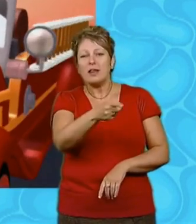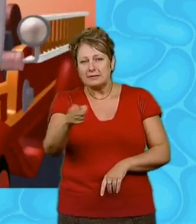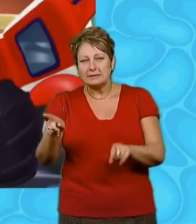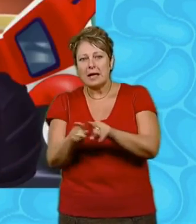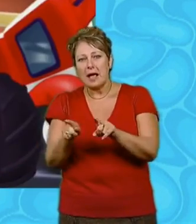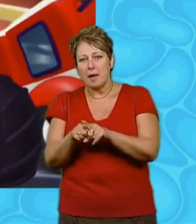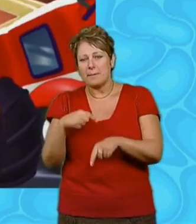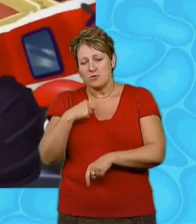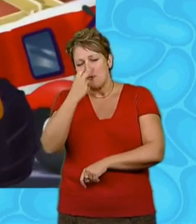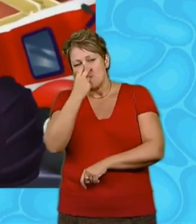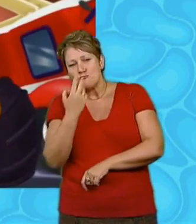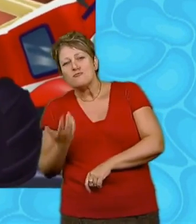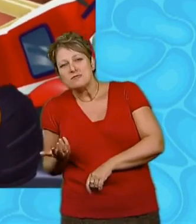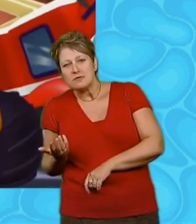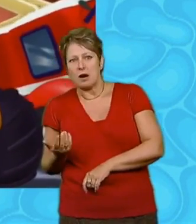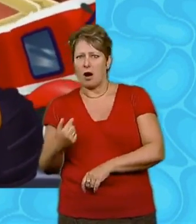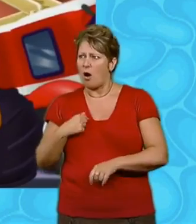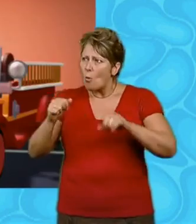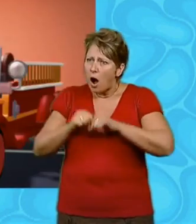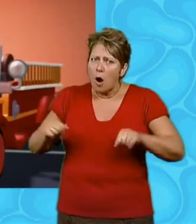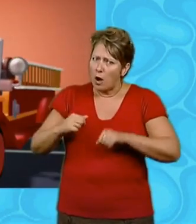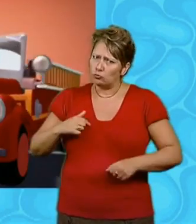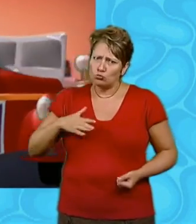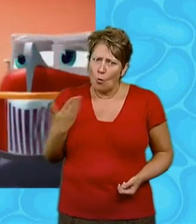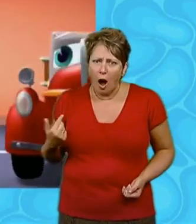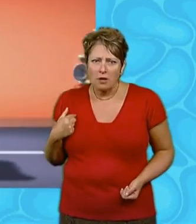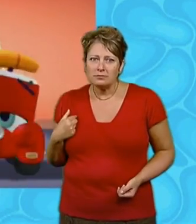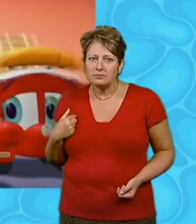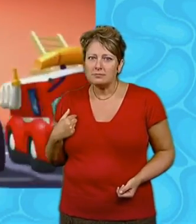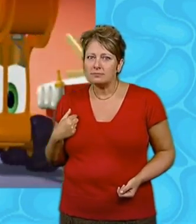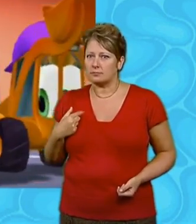my age. I hope I don't have to wait that long.